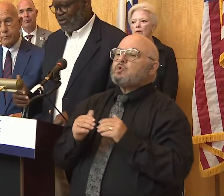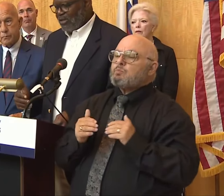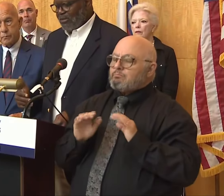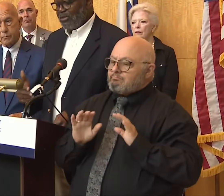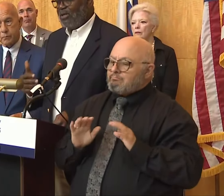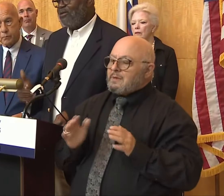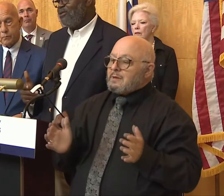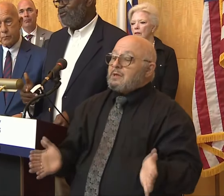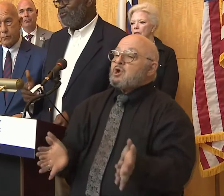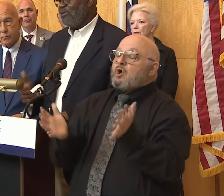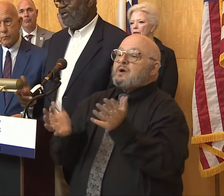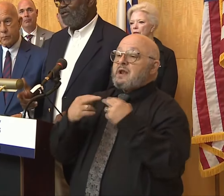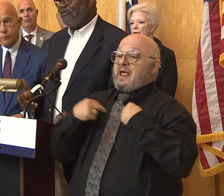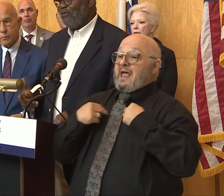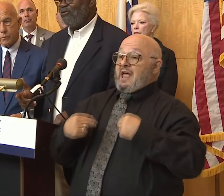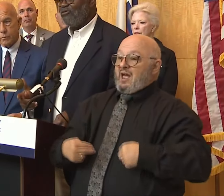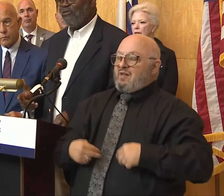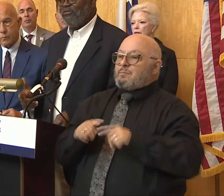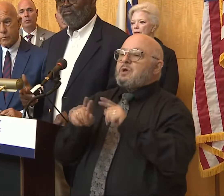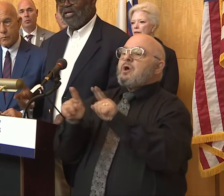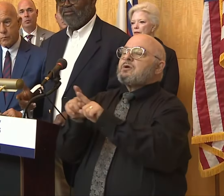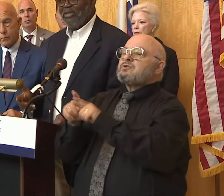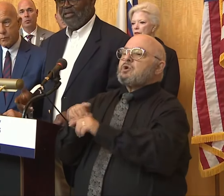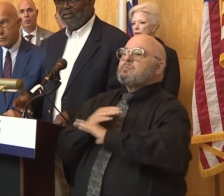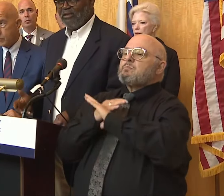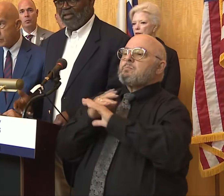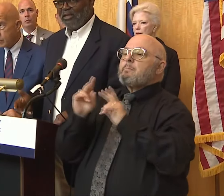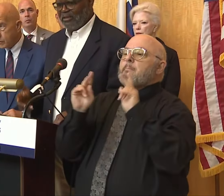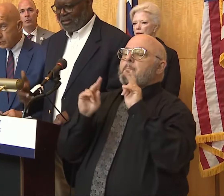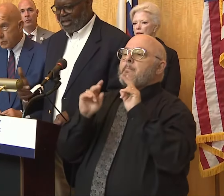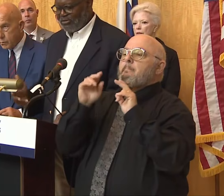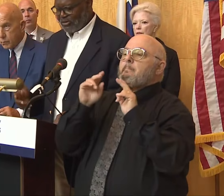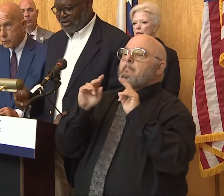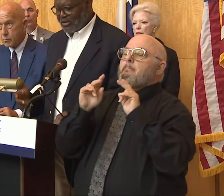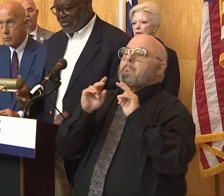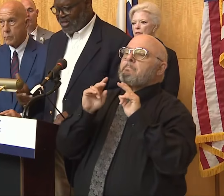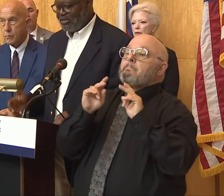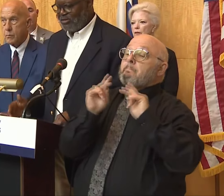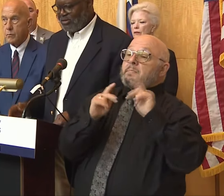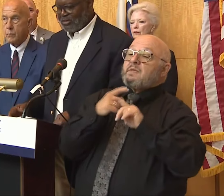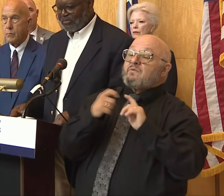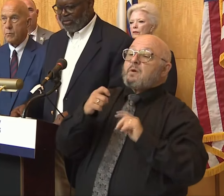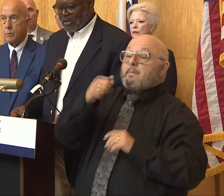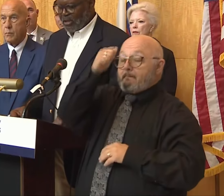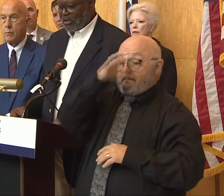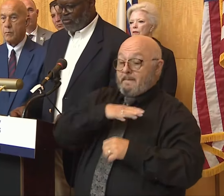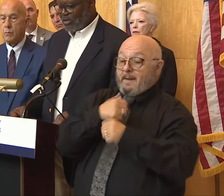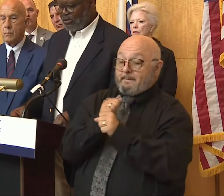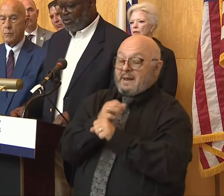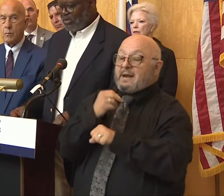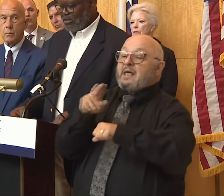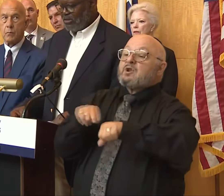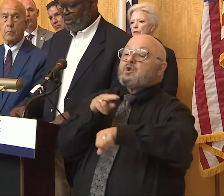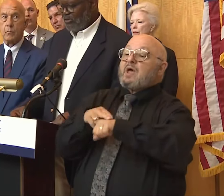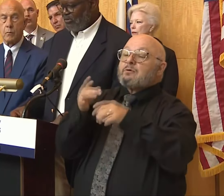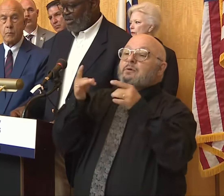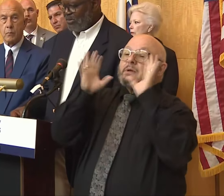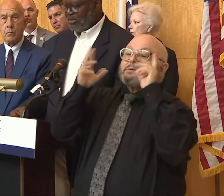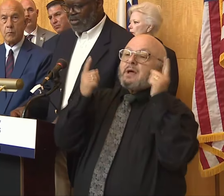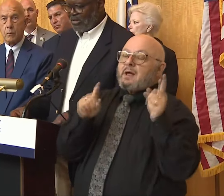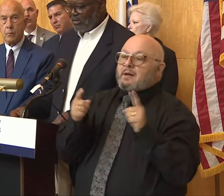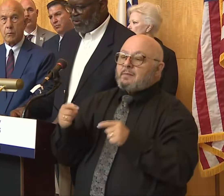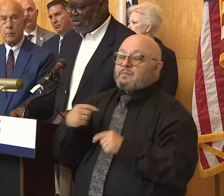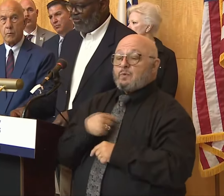health, but also protect folks from man-made and natural disasters. We know that we must